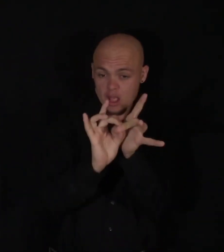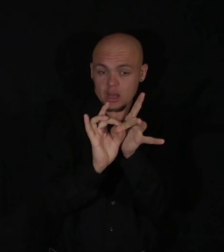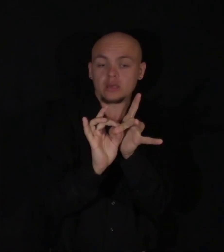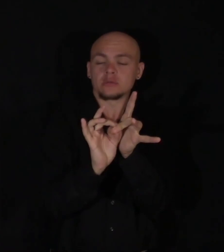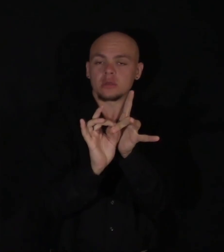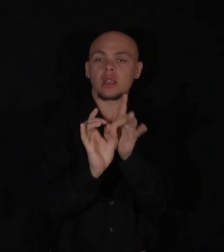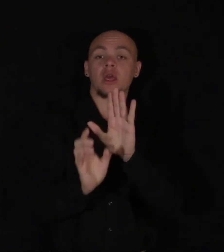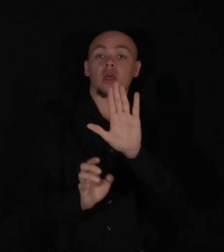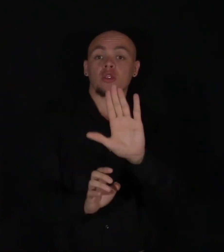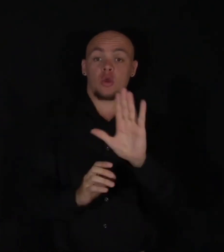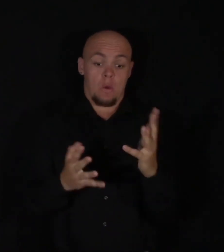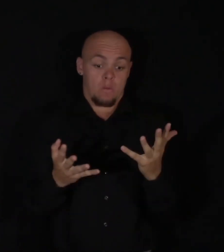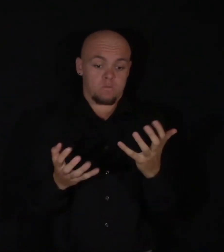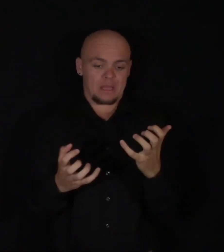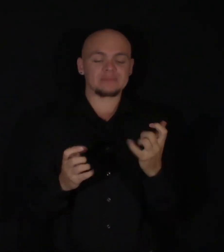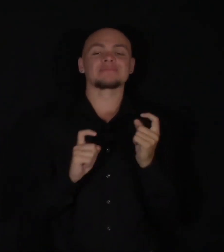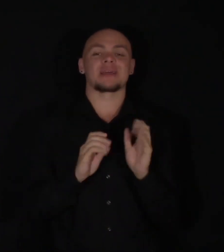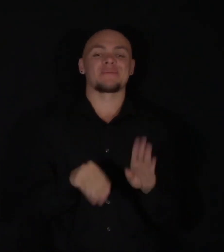want.